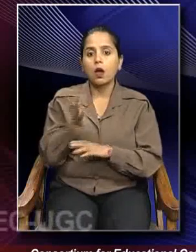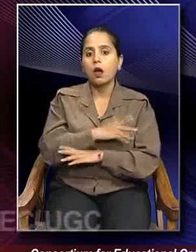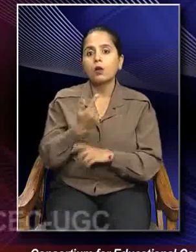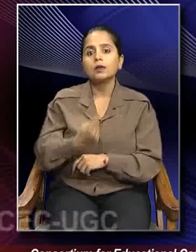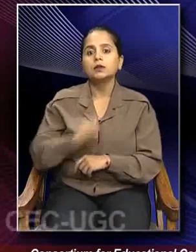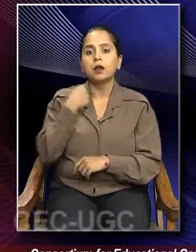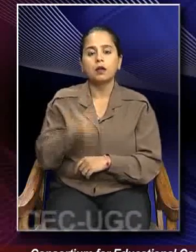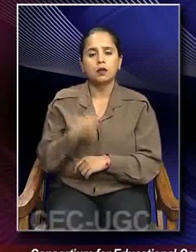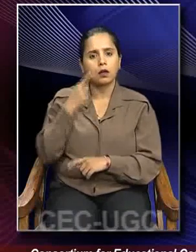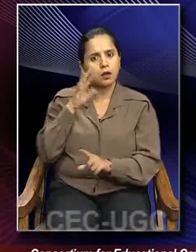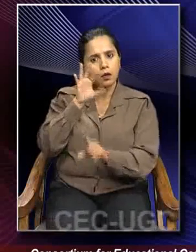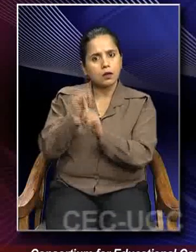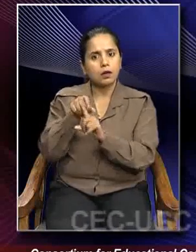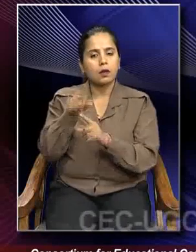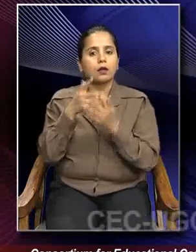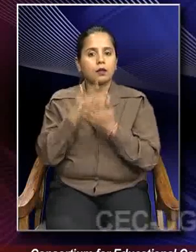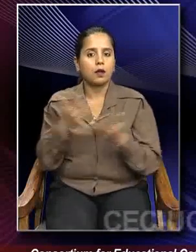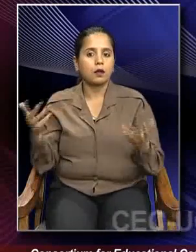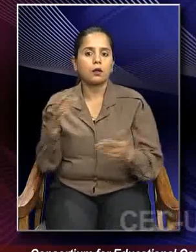self cognizes the object.